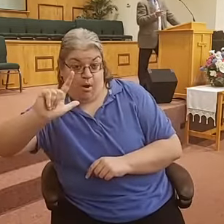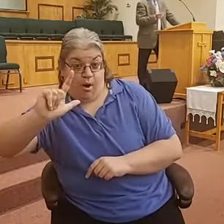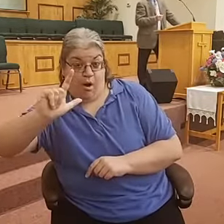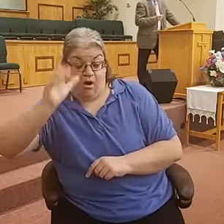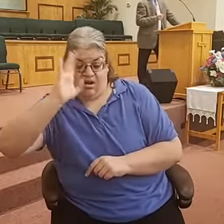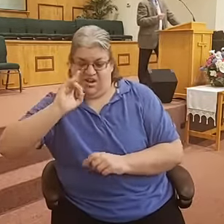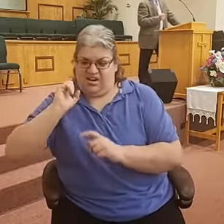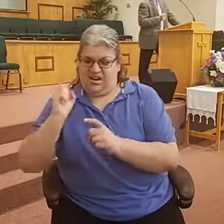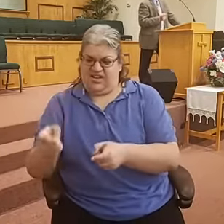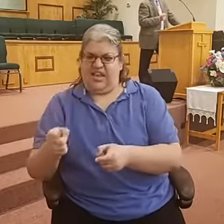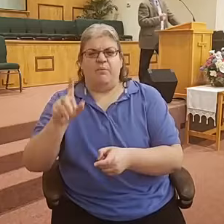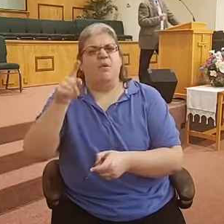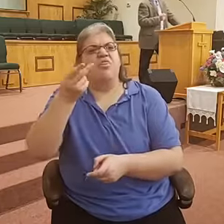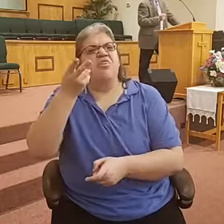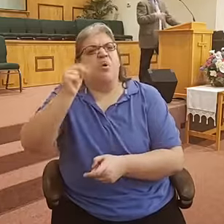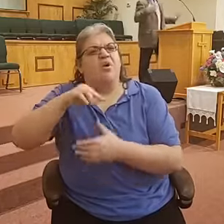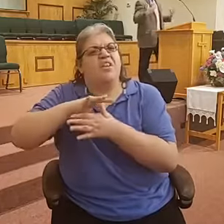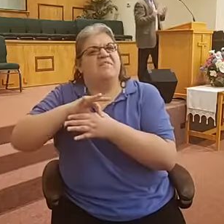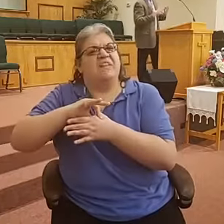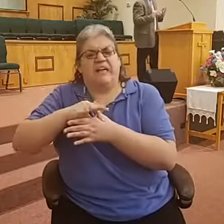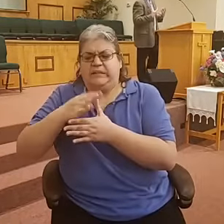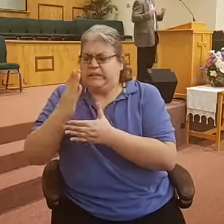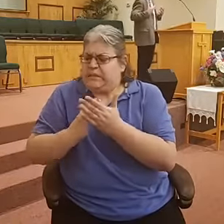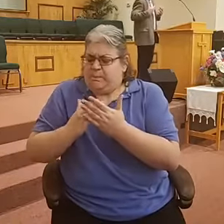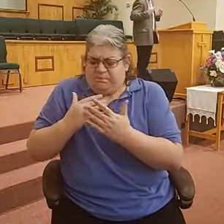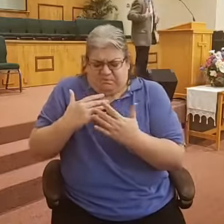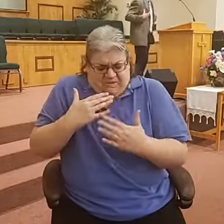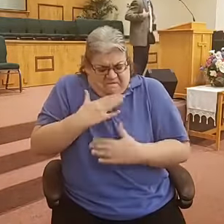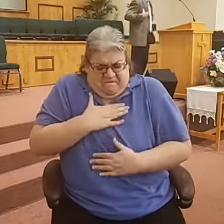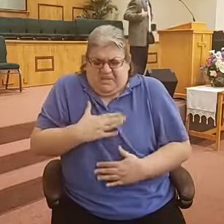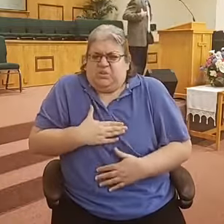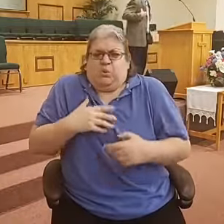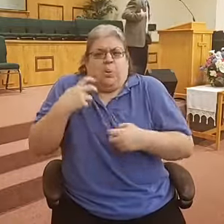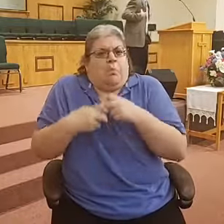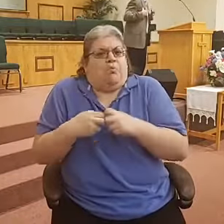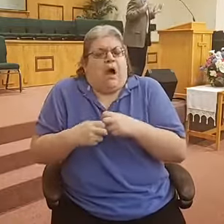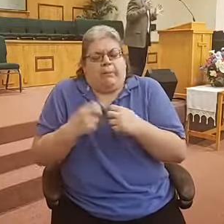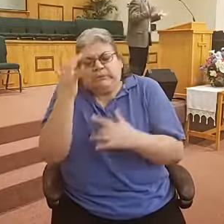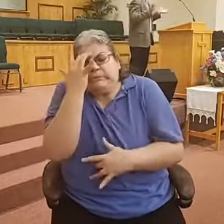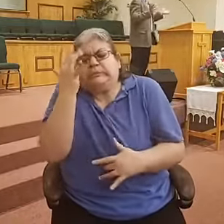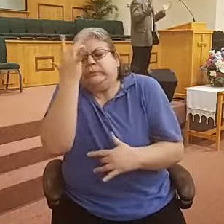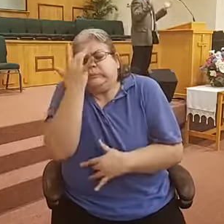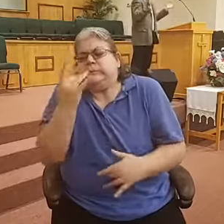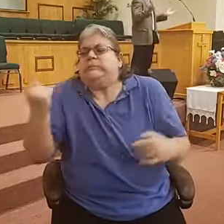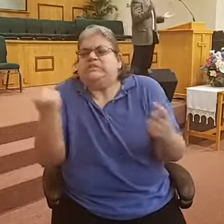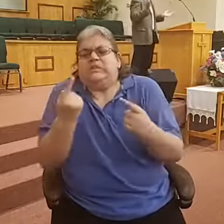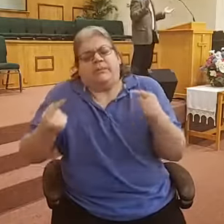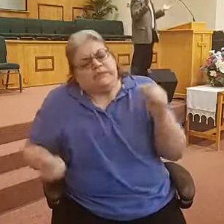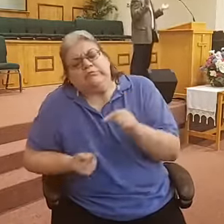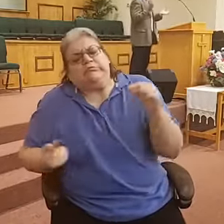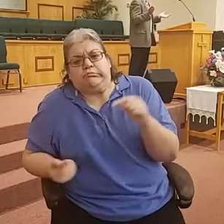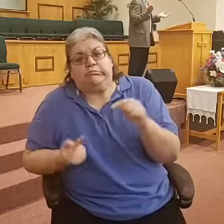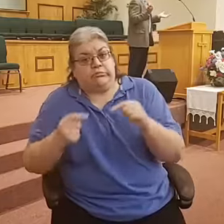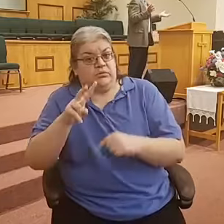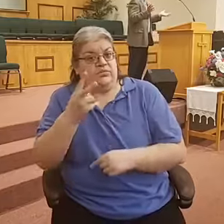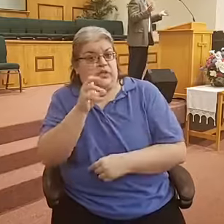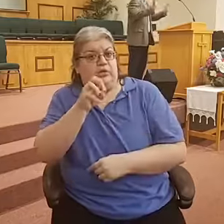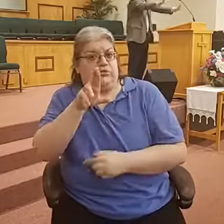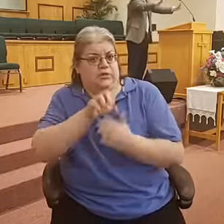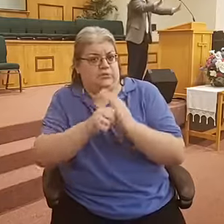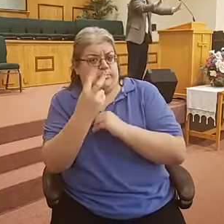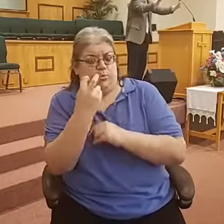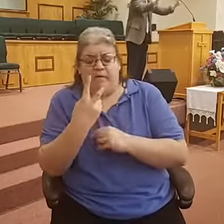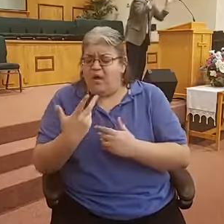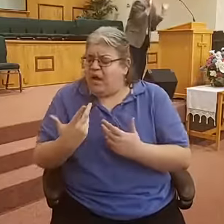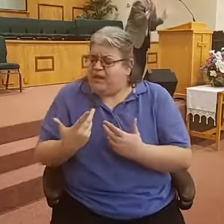a thorn in the flesh, some physical infirmity, some physical ailment, according to 2 Corinthians 12. That,